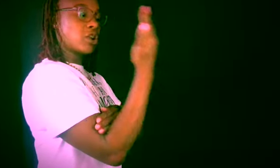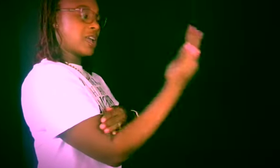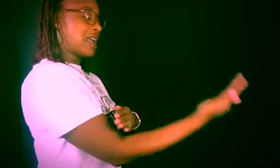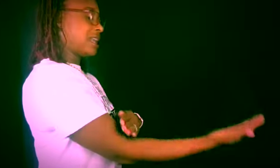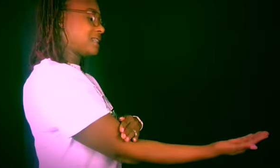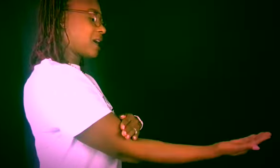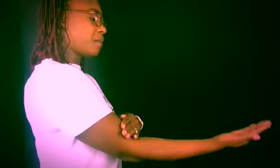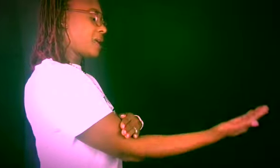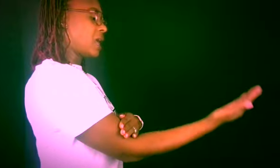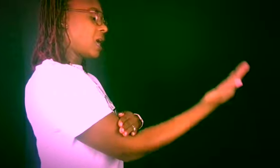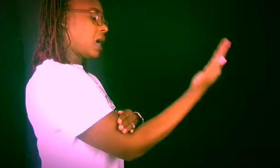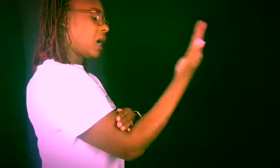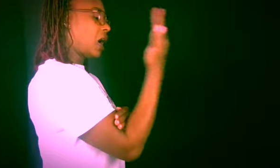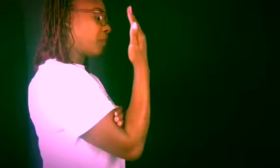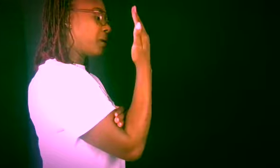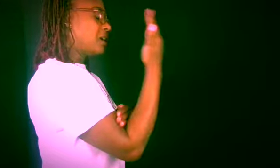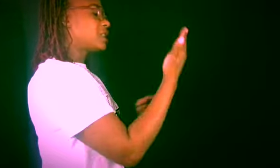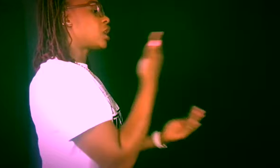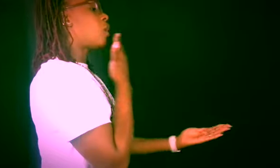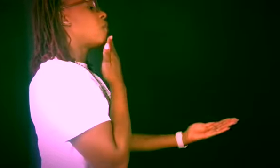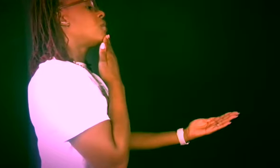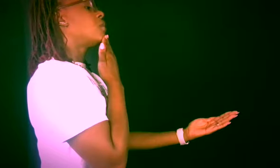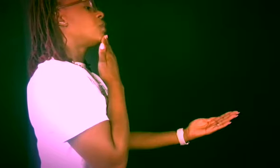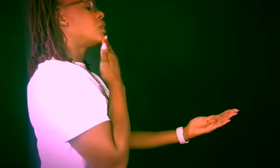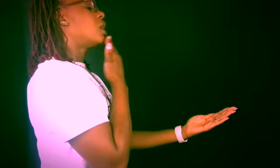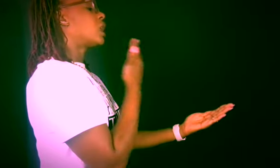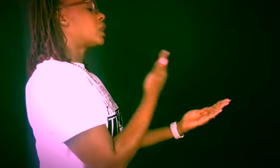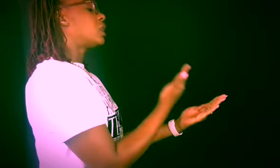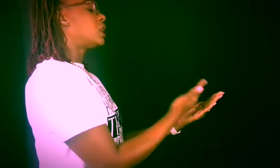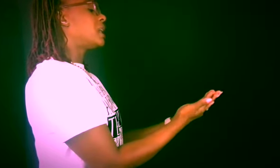hand is coming up. So good